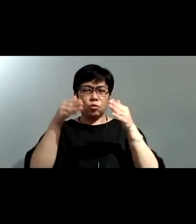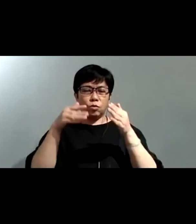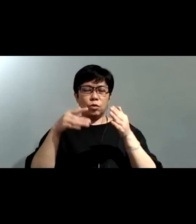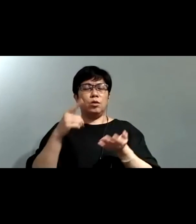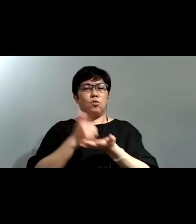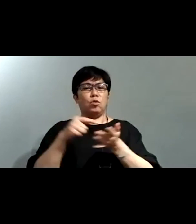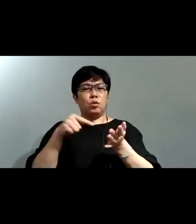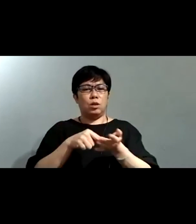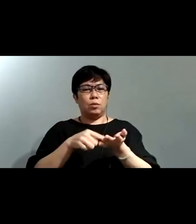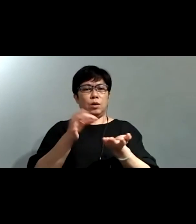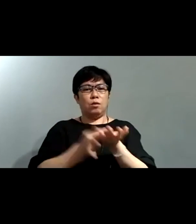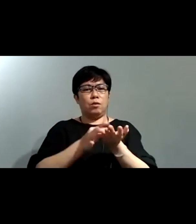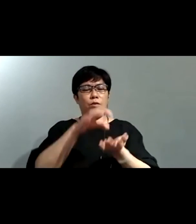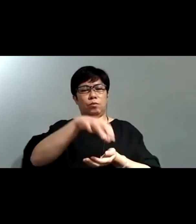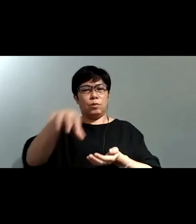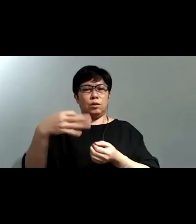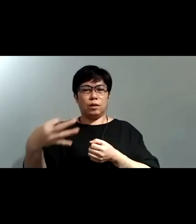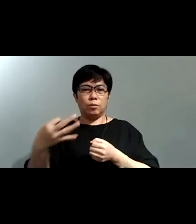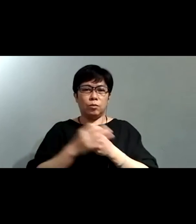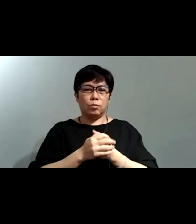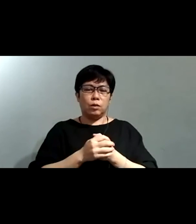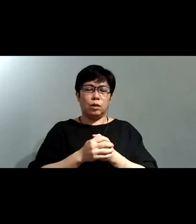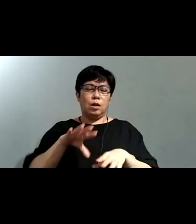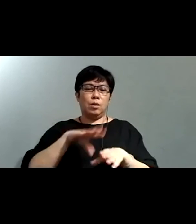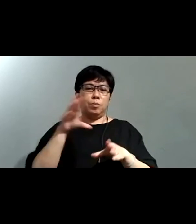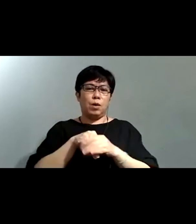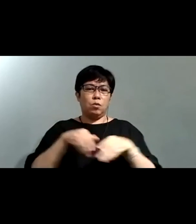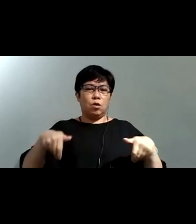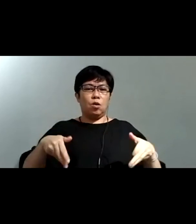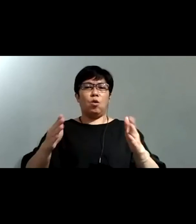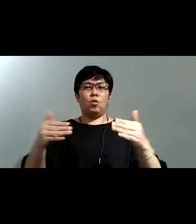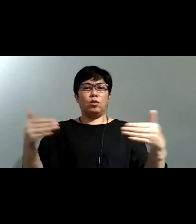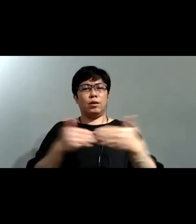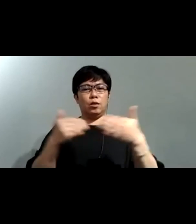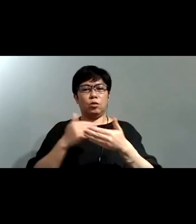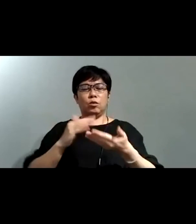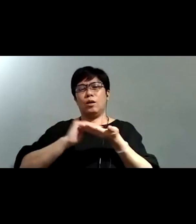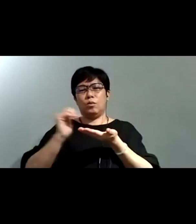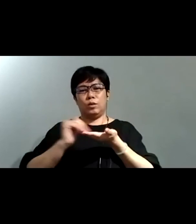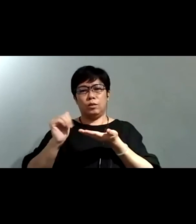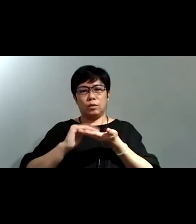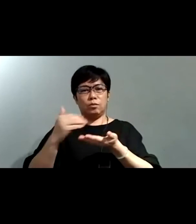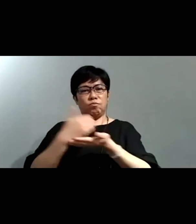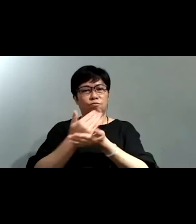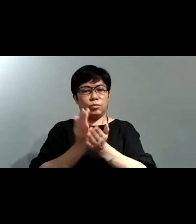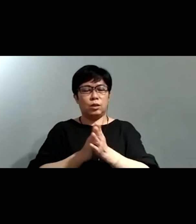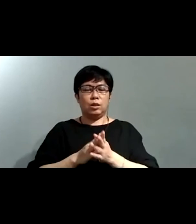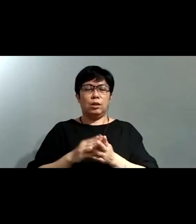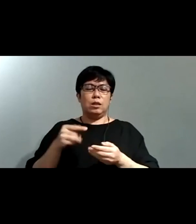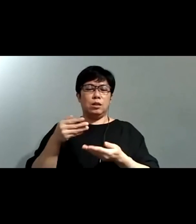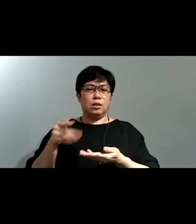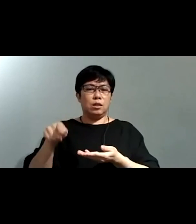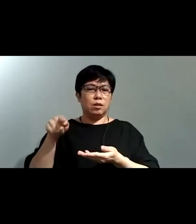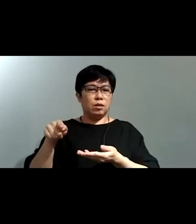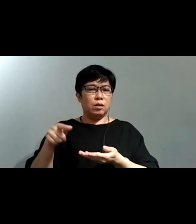roadway traffic, hygiene issue, and this can draw the common concern. Okay,